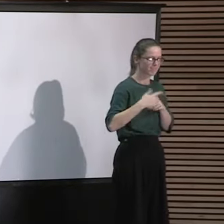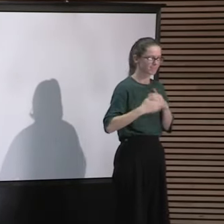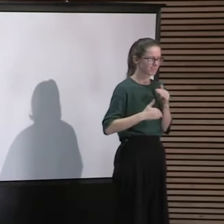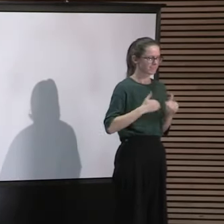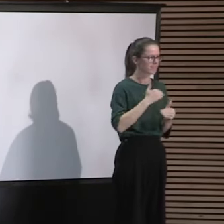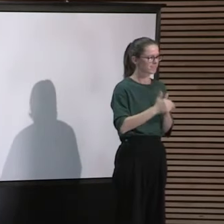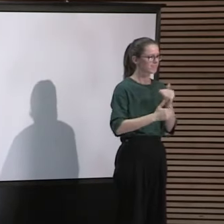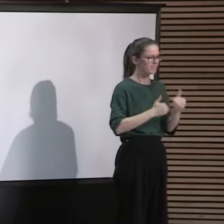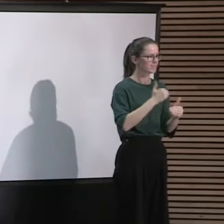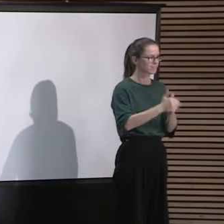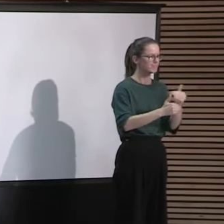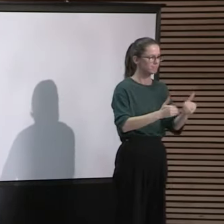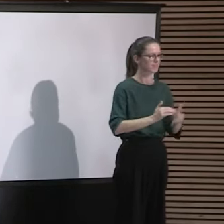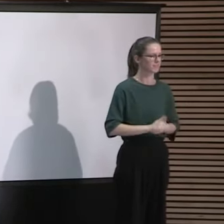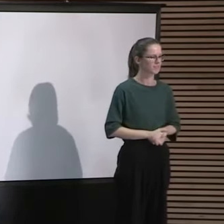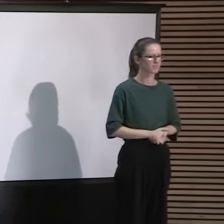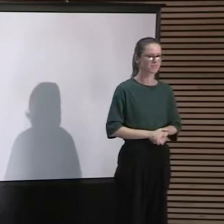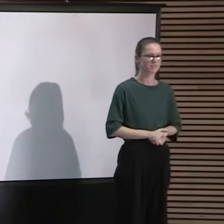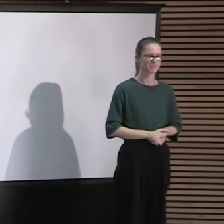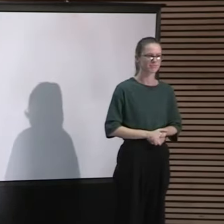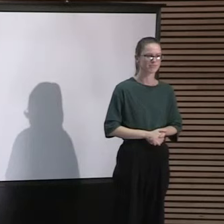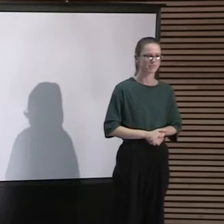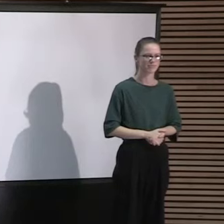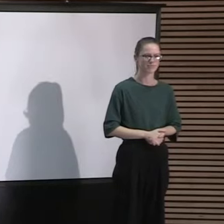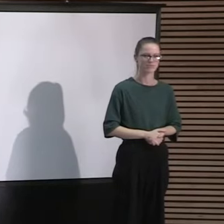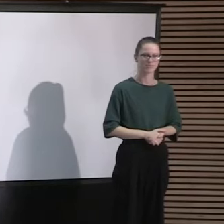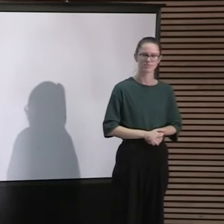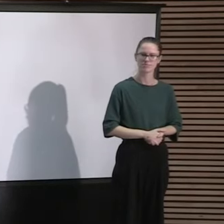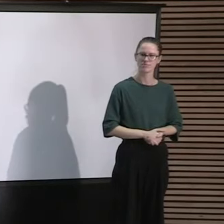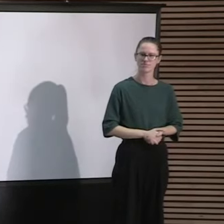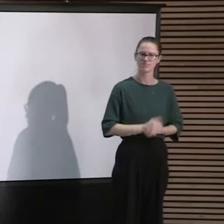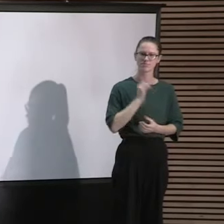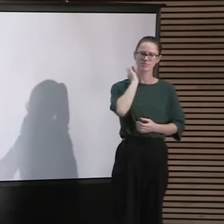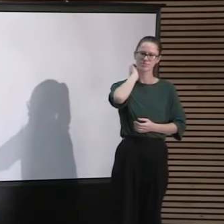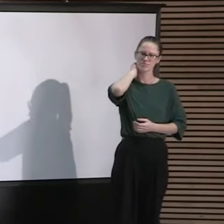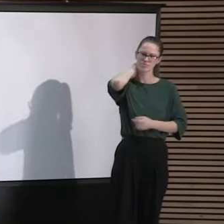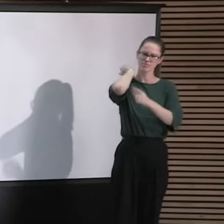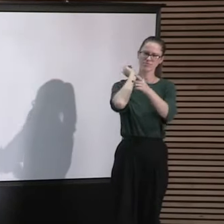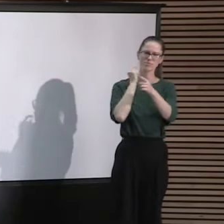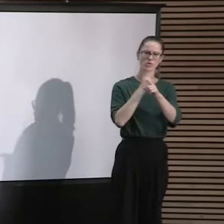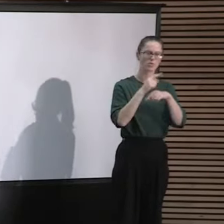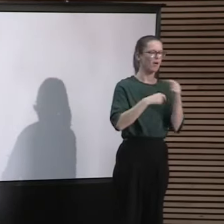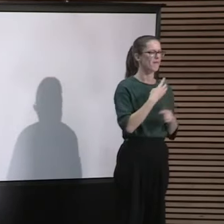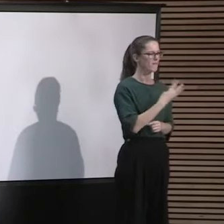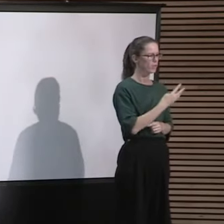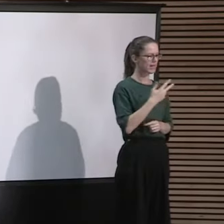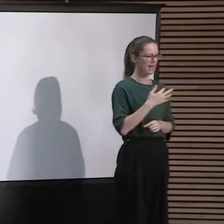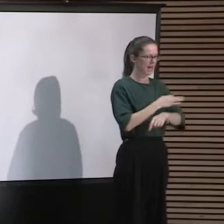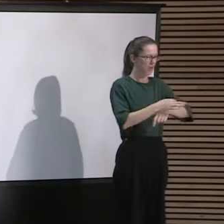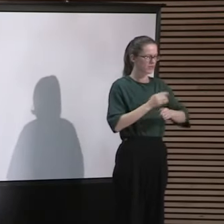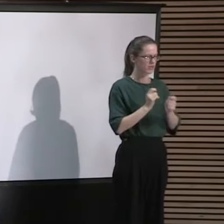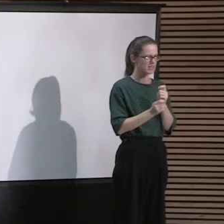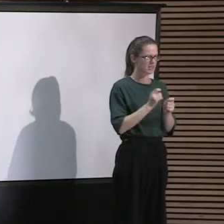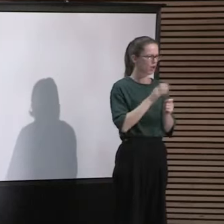sure that this is dealt with in as timely a manner as possible. We understand what you were talking about, that 48-hour turnaround time for testing, but we've talked to someone in